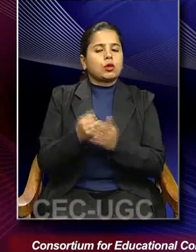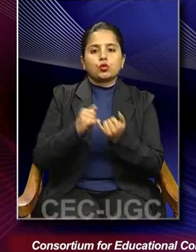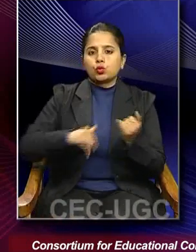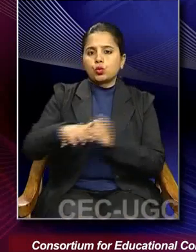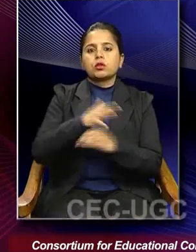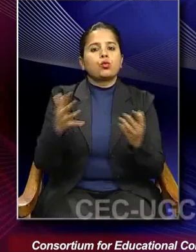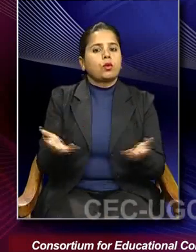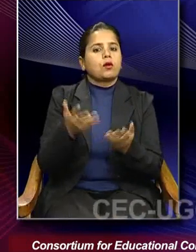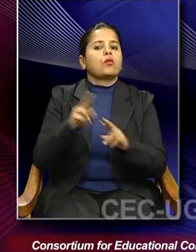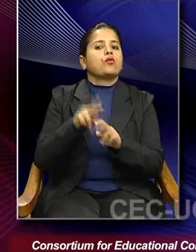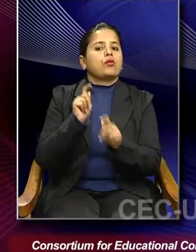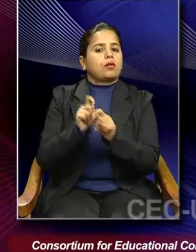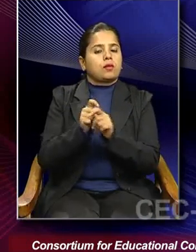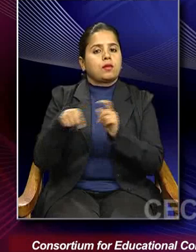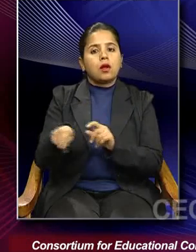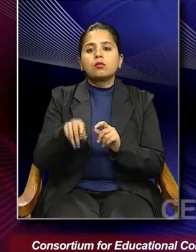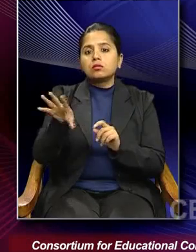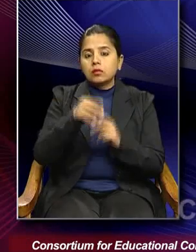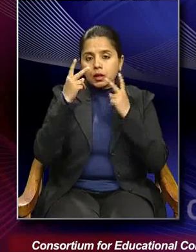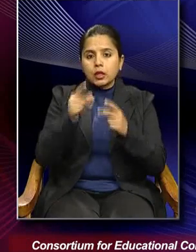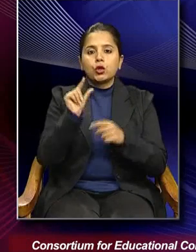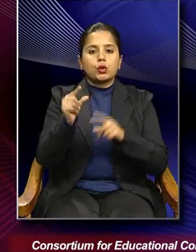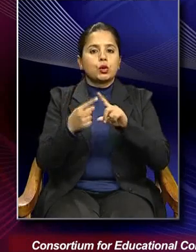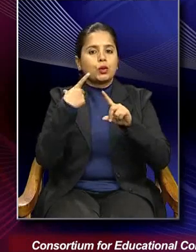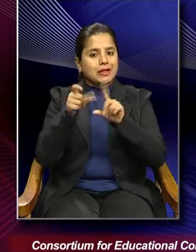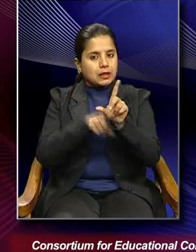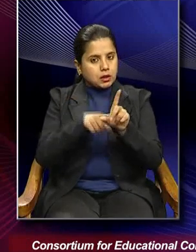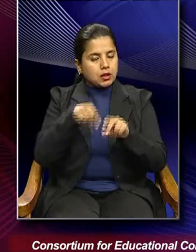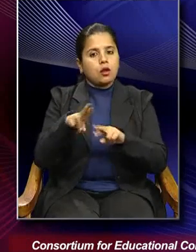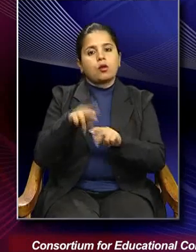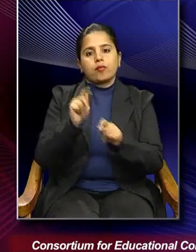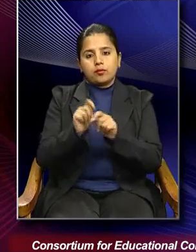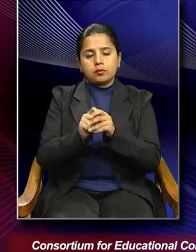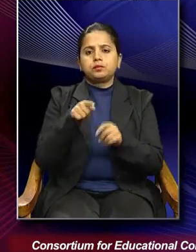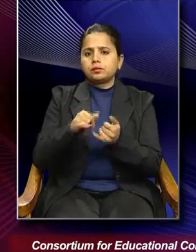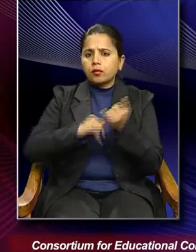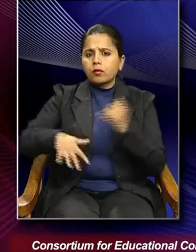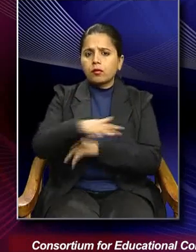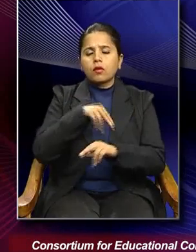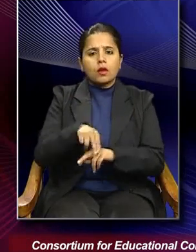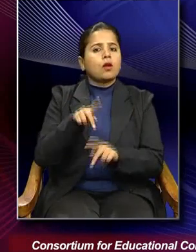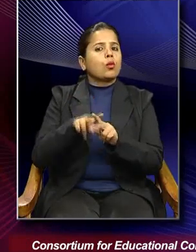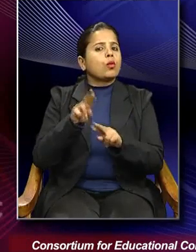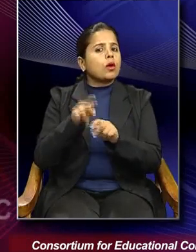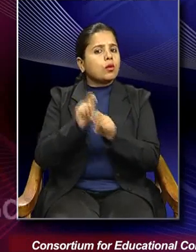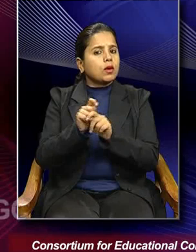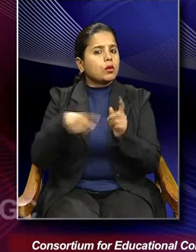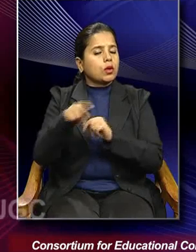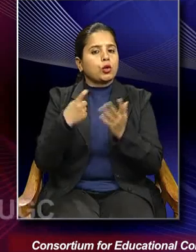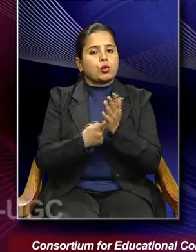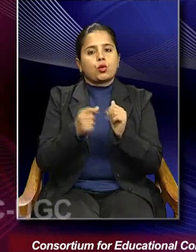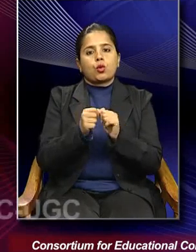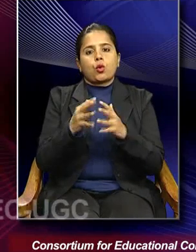welfare functions which are derived from utility functions. One of the social welfare function is Rolgian social welfare